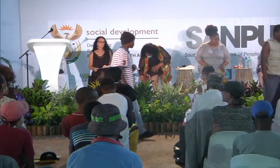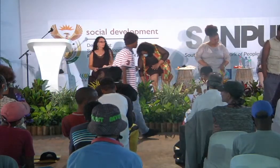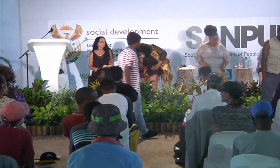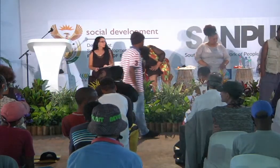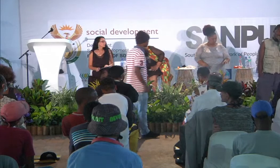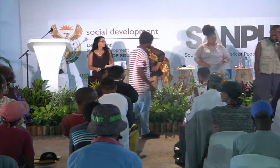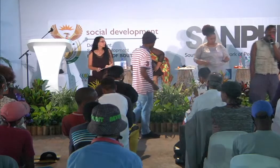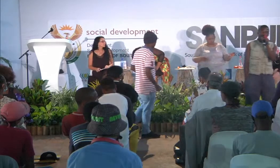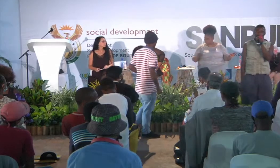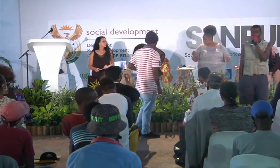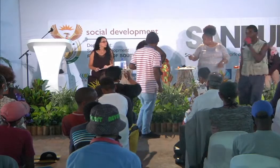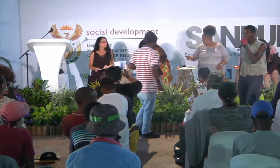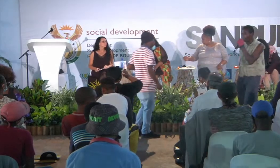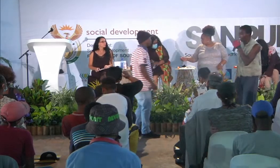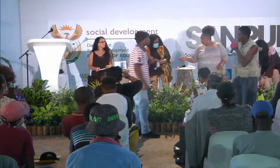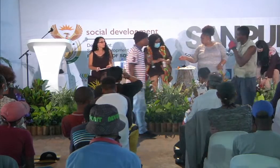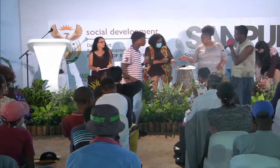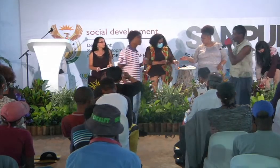Mama.